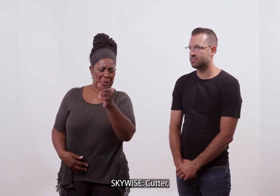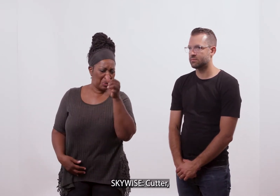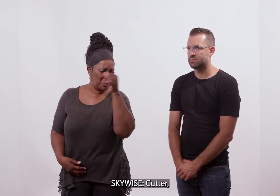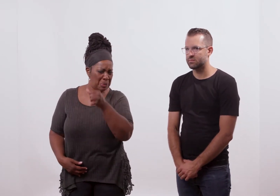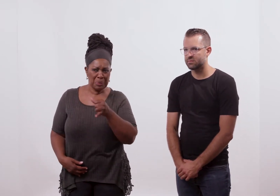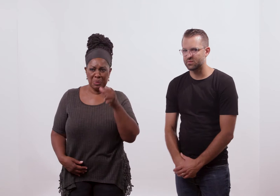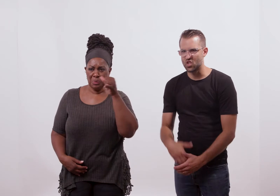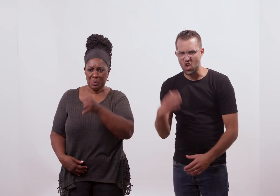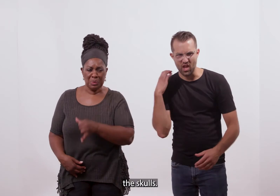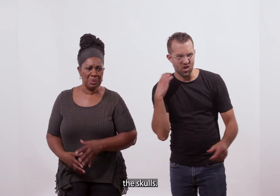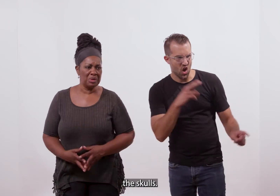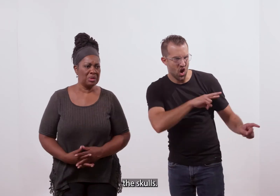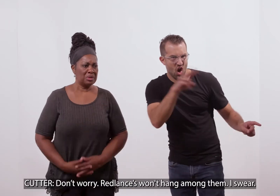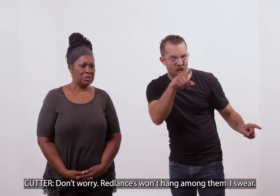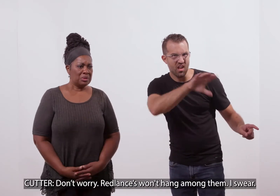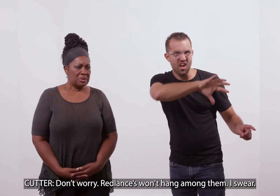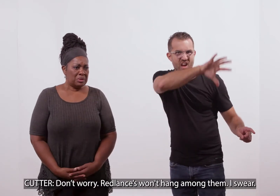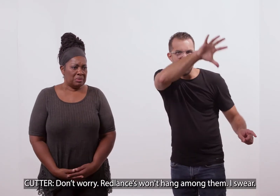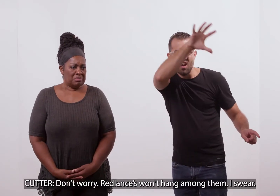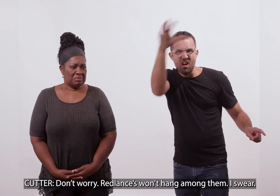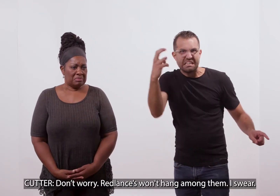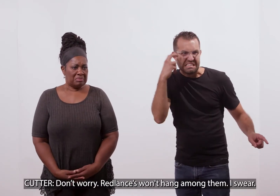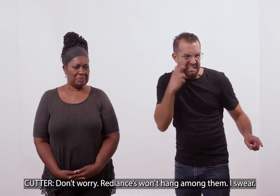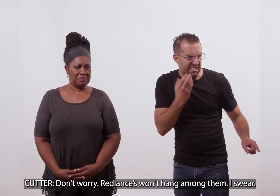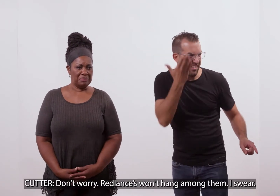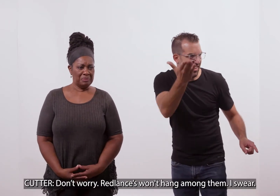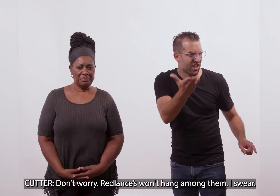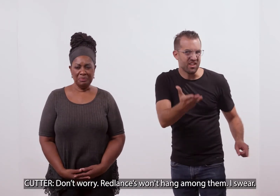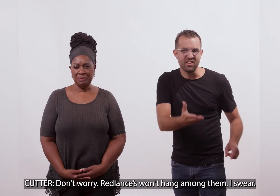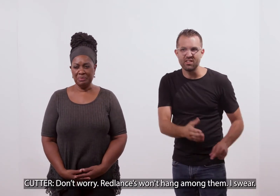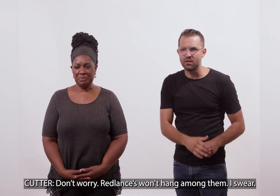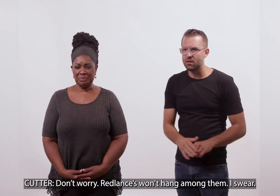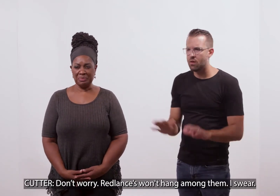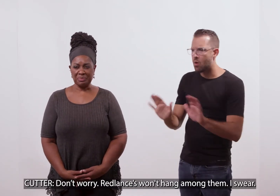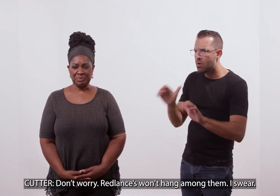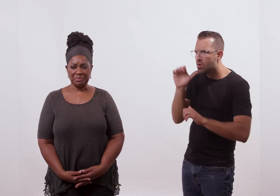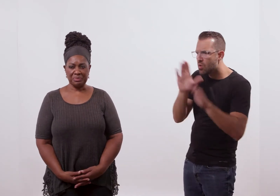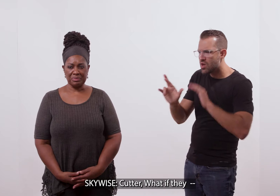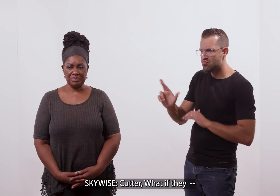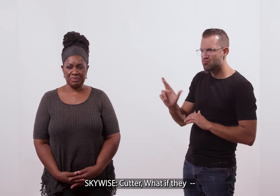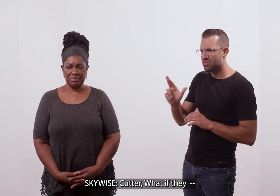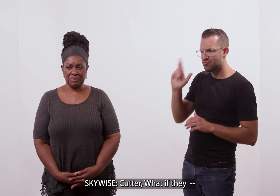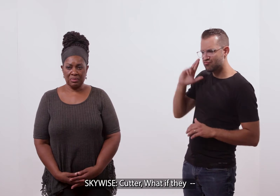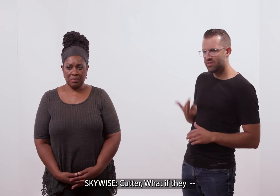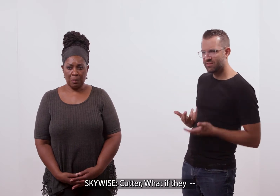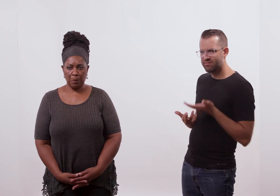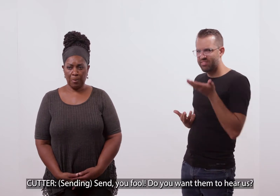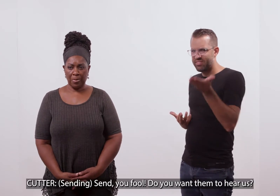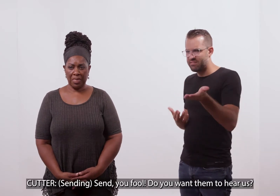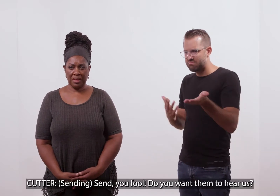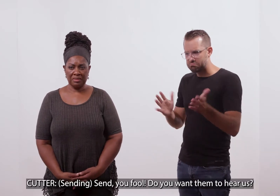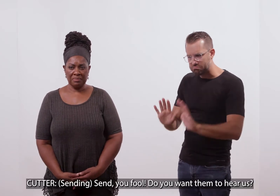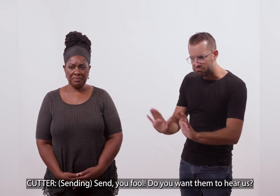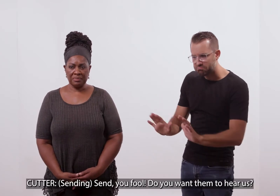Cutter. The skulls. Don't worry. Red Lances won't hang among them, I swear. Cutter, what if they... Send, you